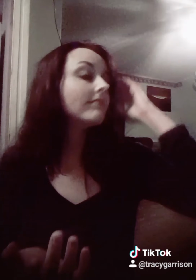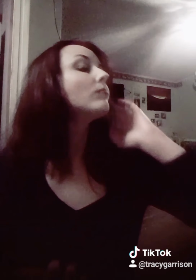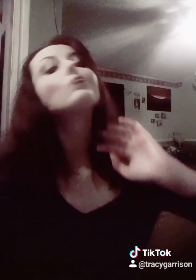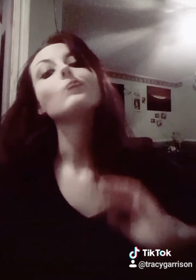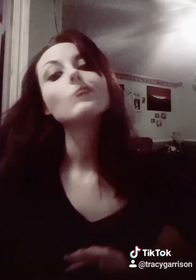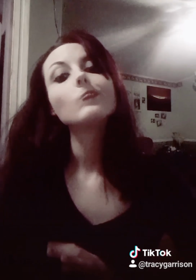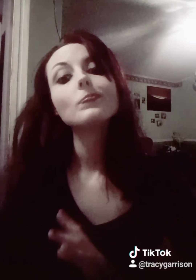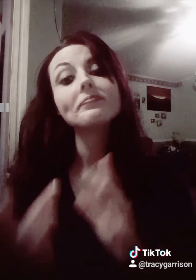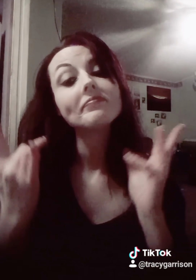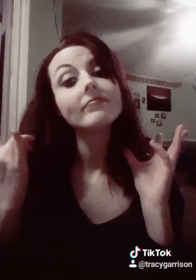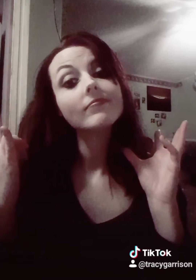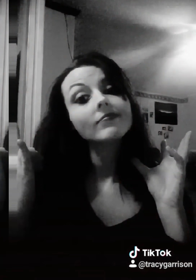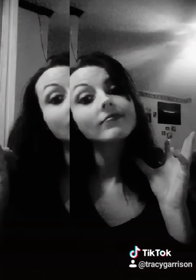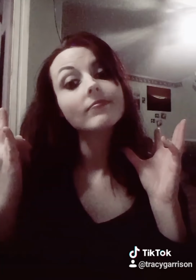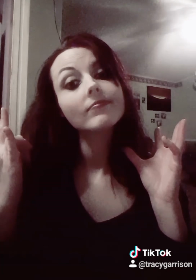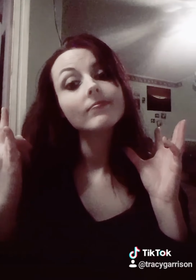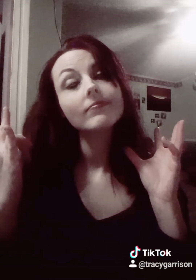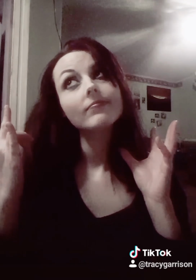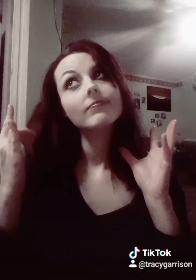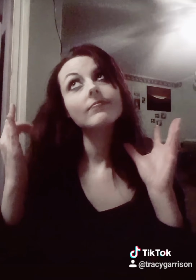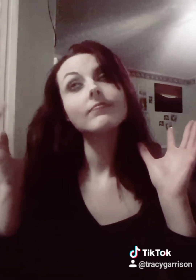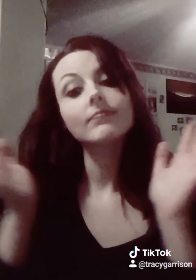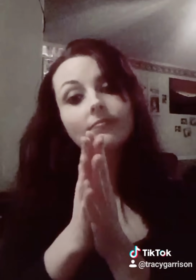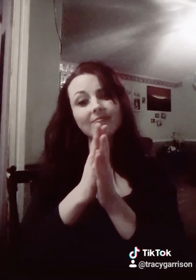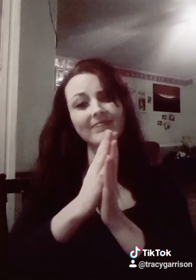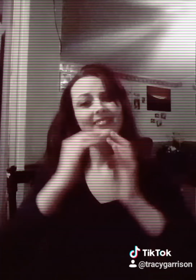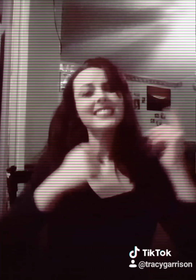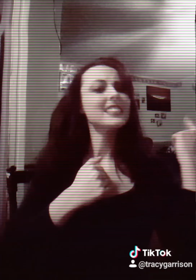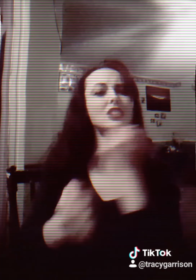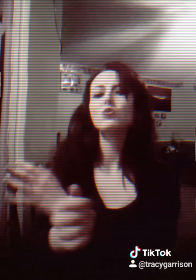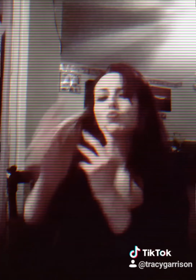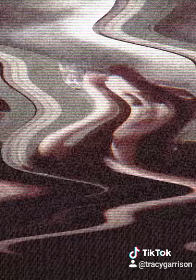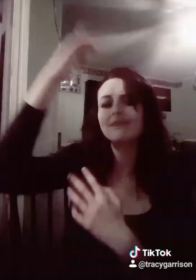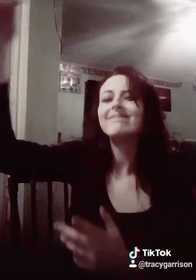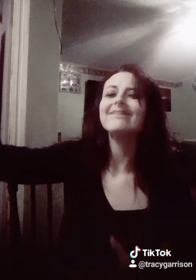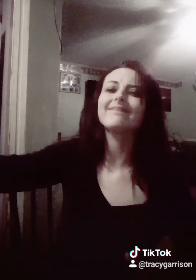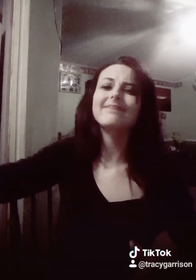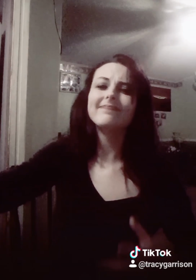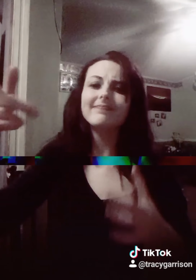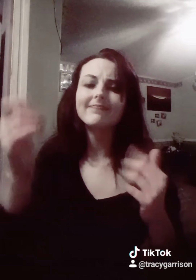All I can think of is you. I got you on my mind, baby.